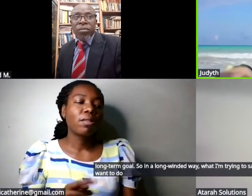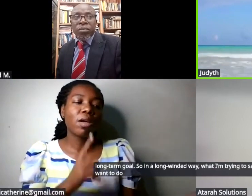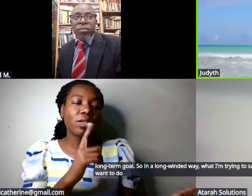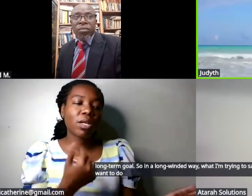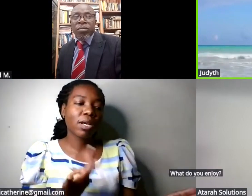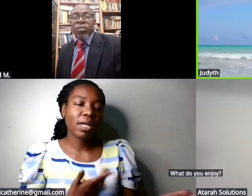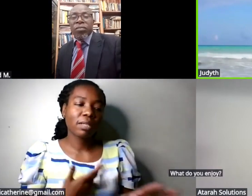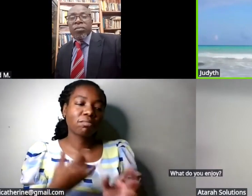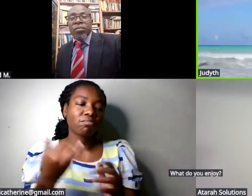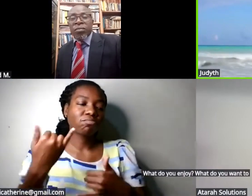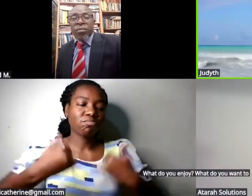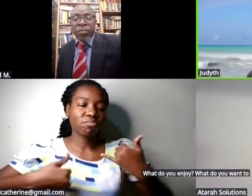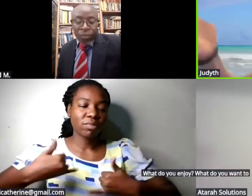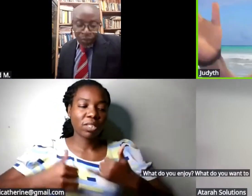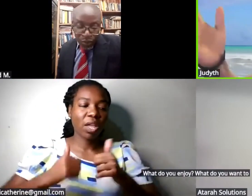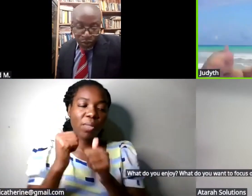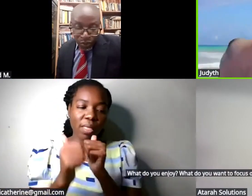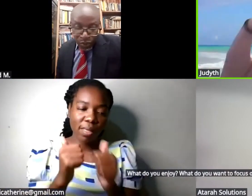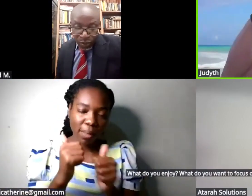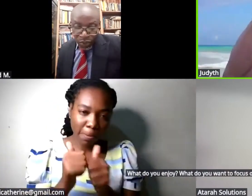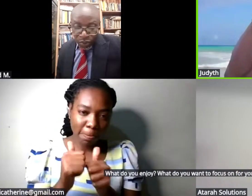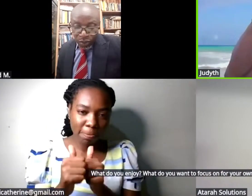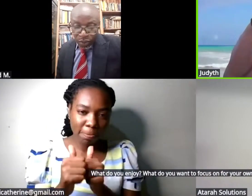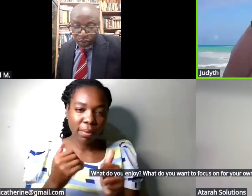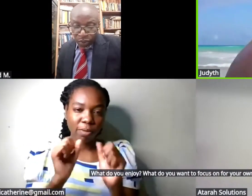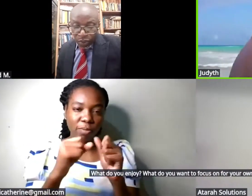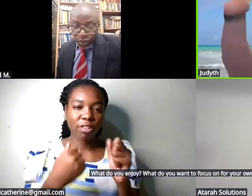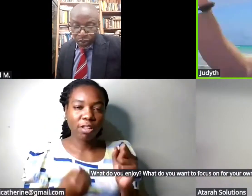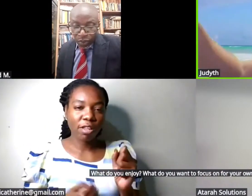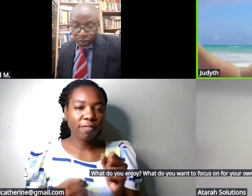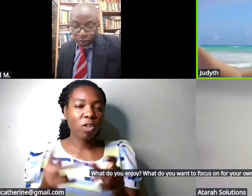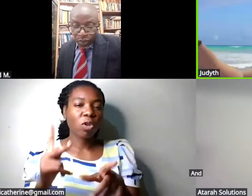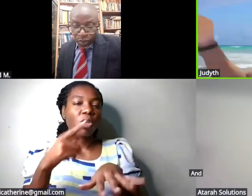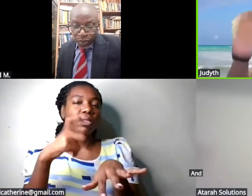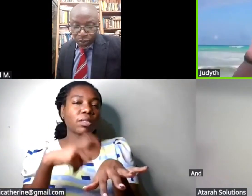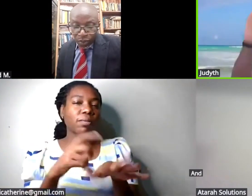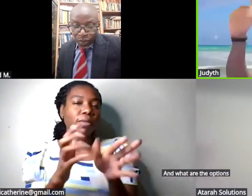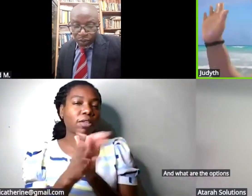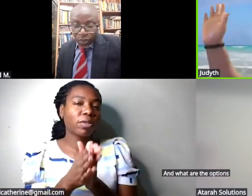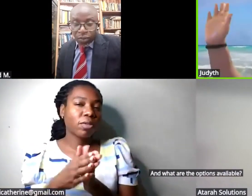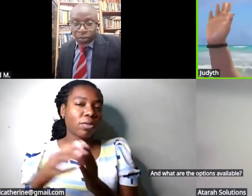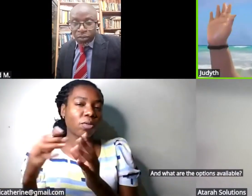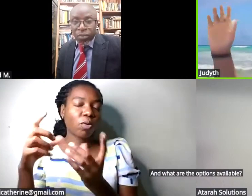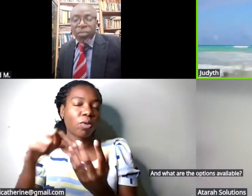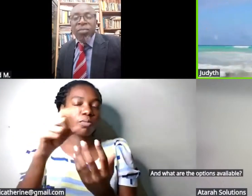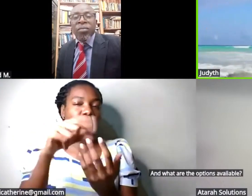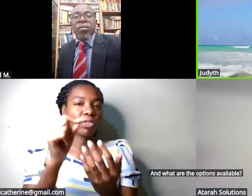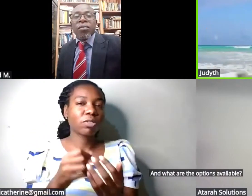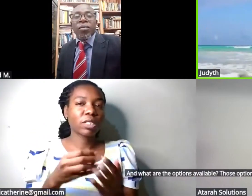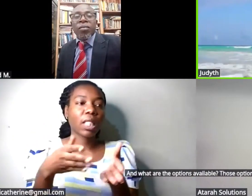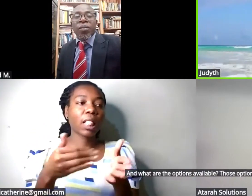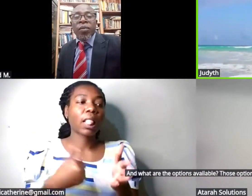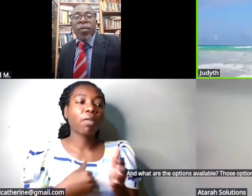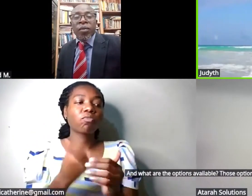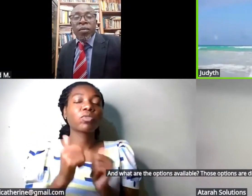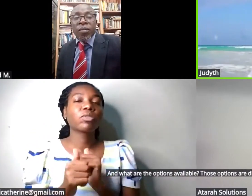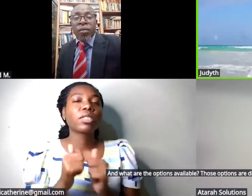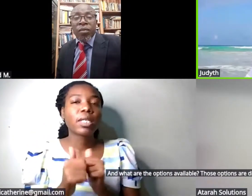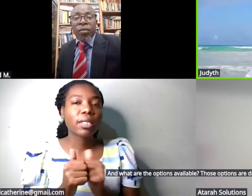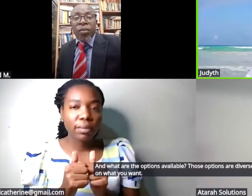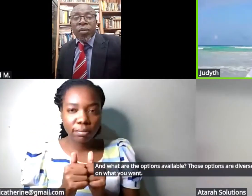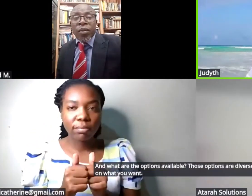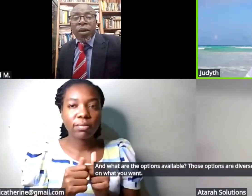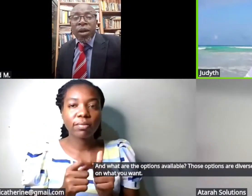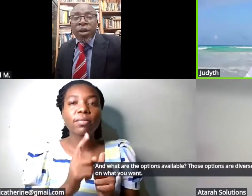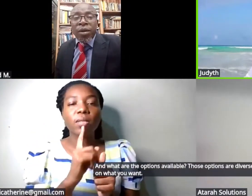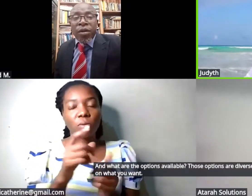want to focus on for your own career long-term? And what are the options available? Those options are diverse. It just depends on what you want.